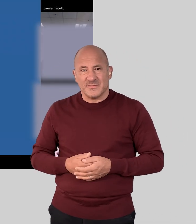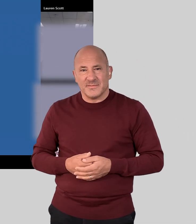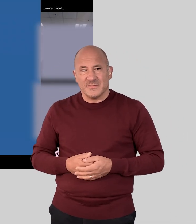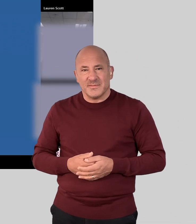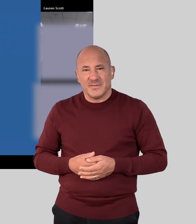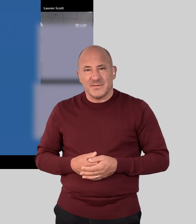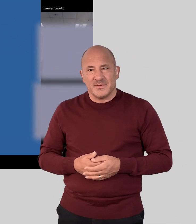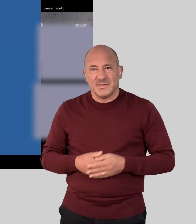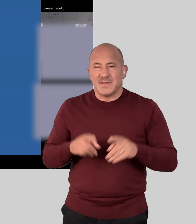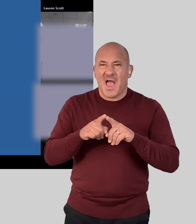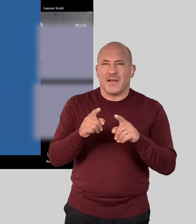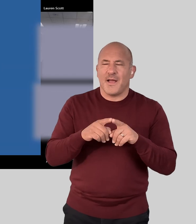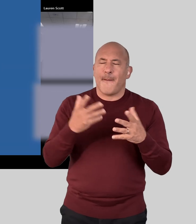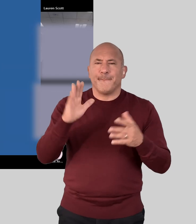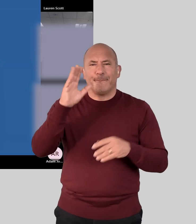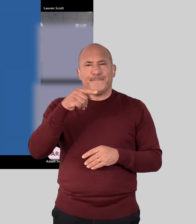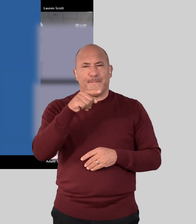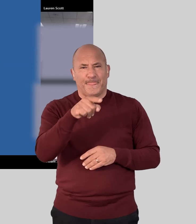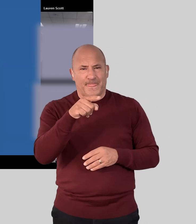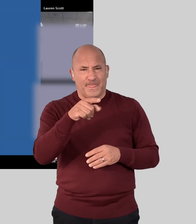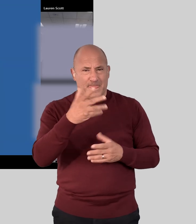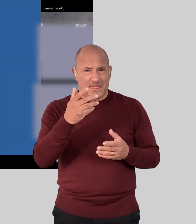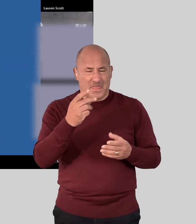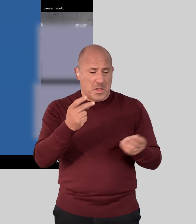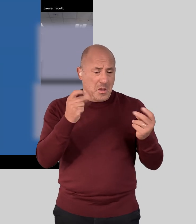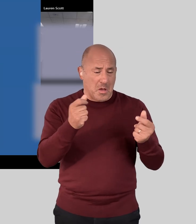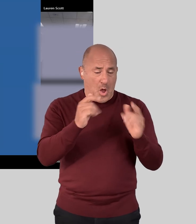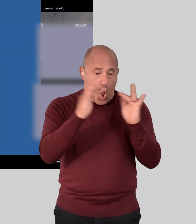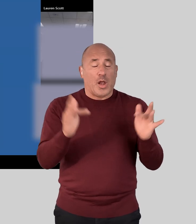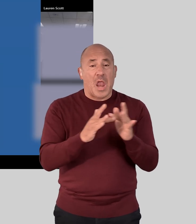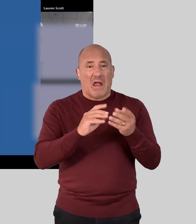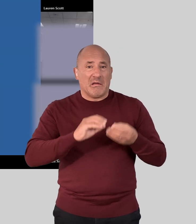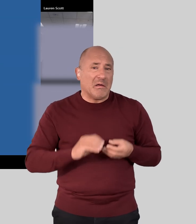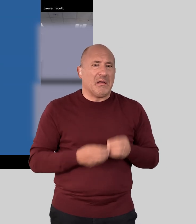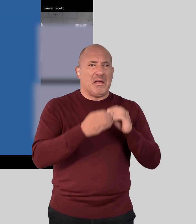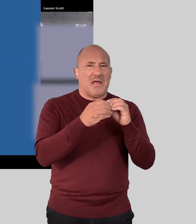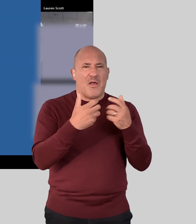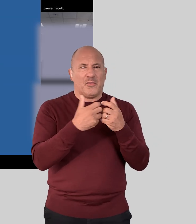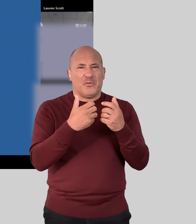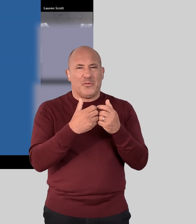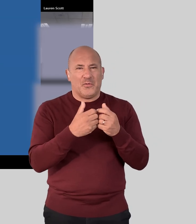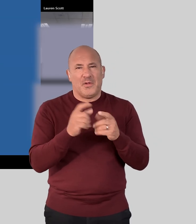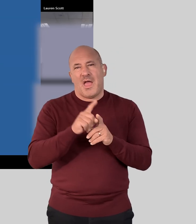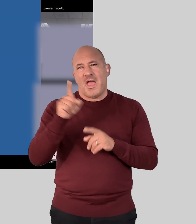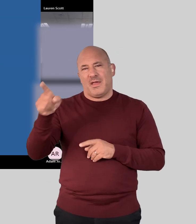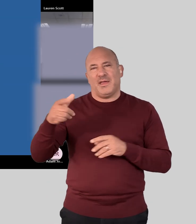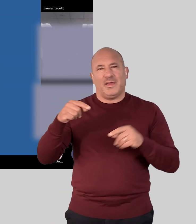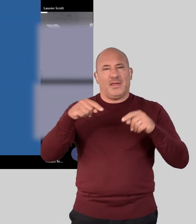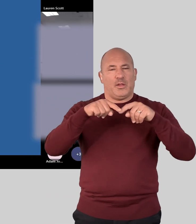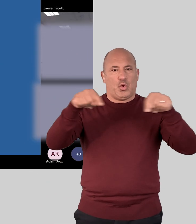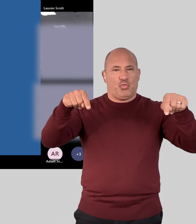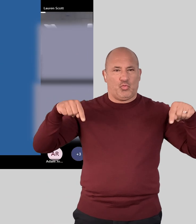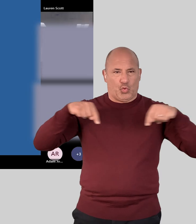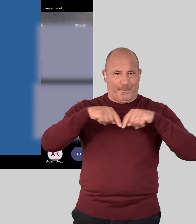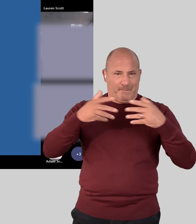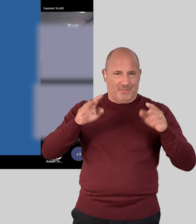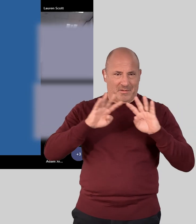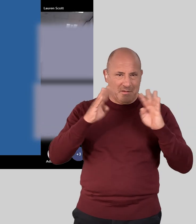an answer? My thought is like, where how do you create spontaneity online? Because there's no